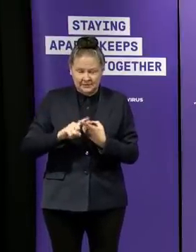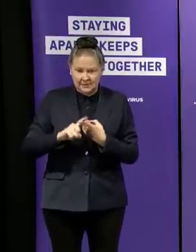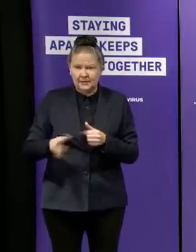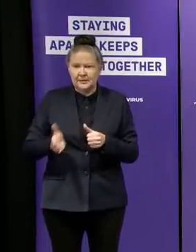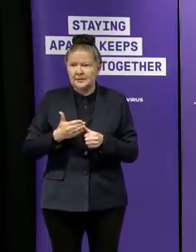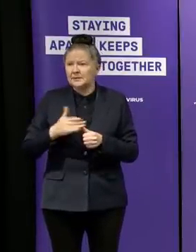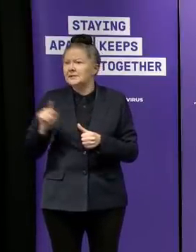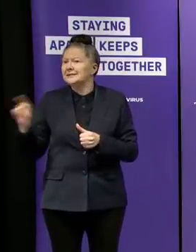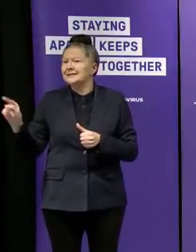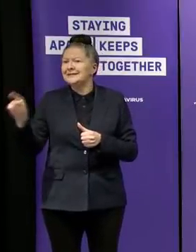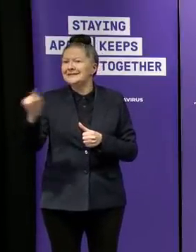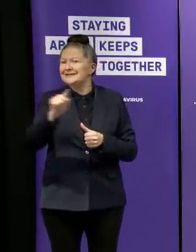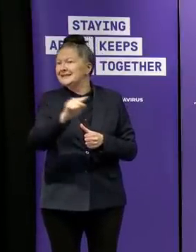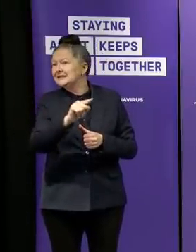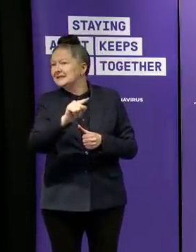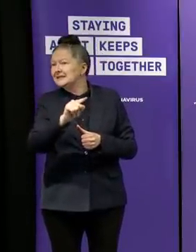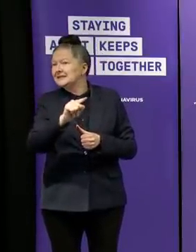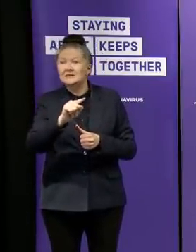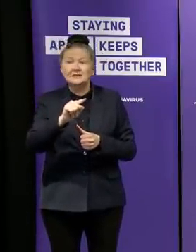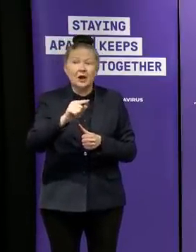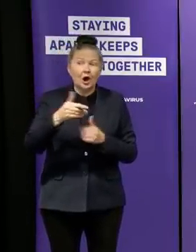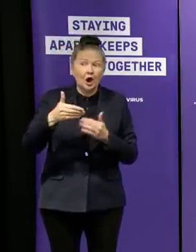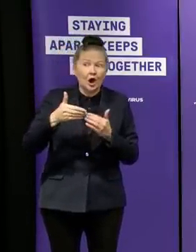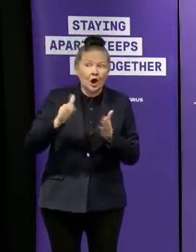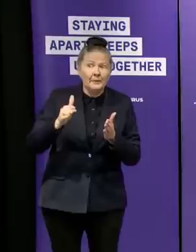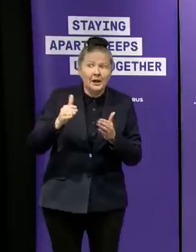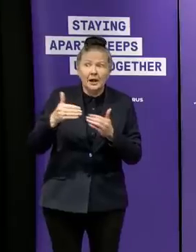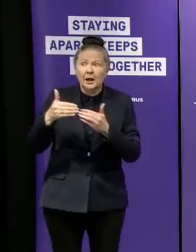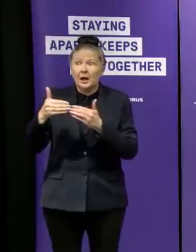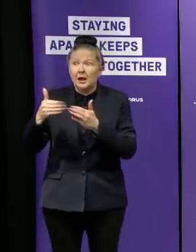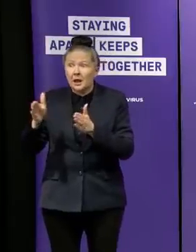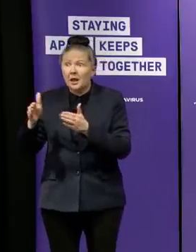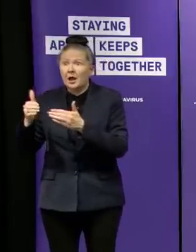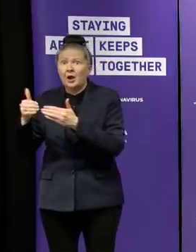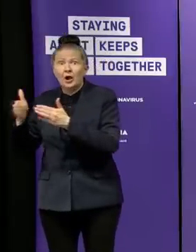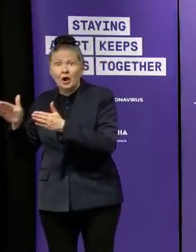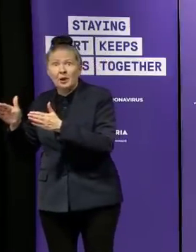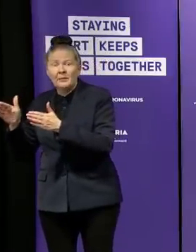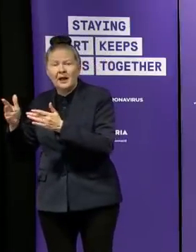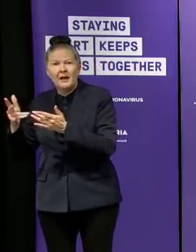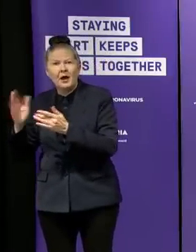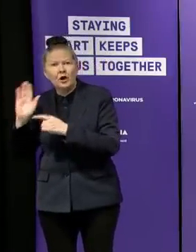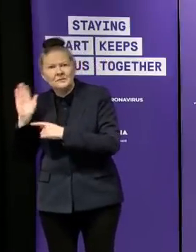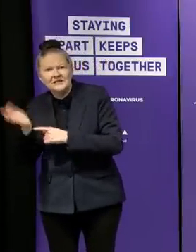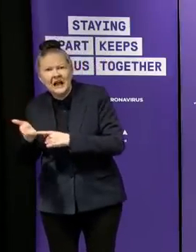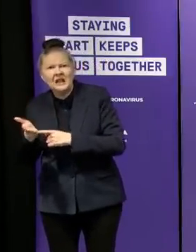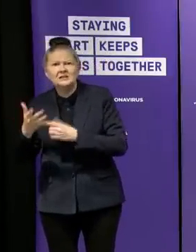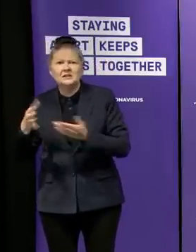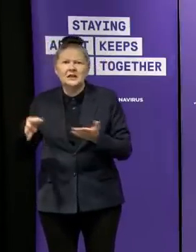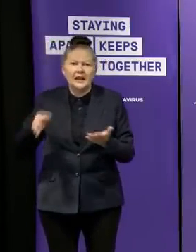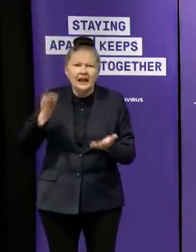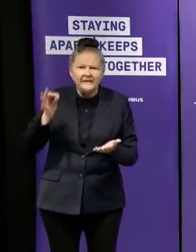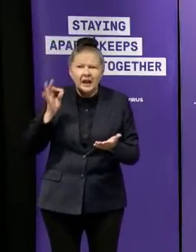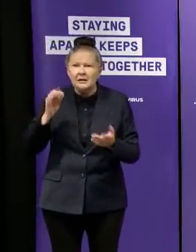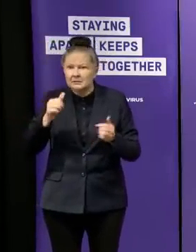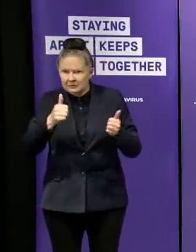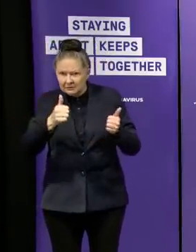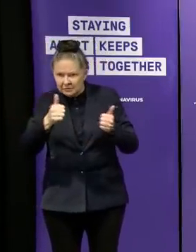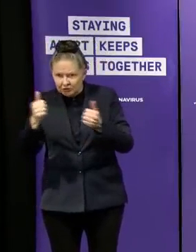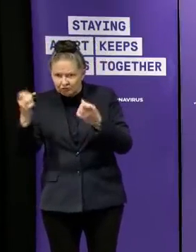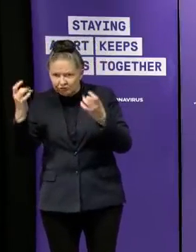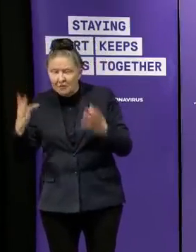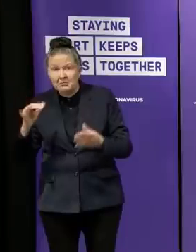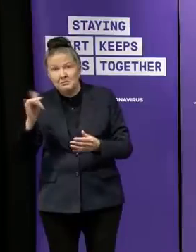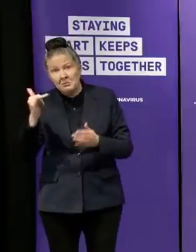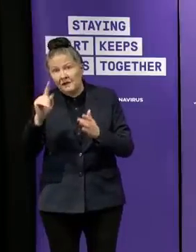closed. But once retail's open, once hospo's open, once all those other sectors that are closed, once they can take that step, whether that be the